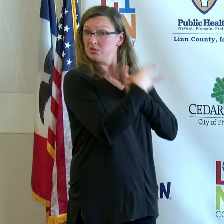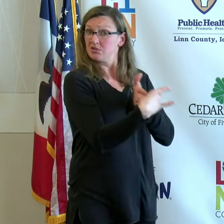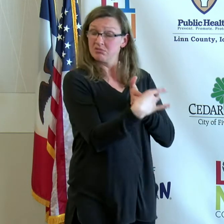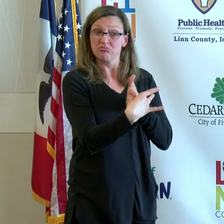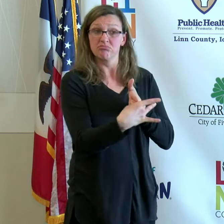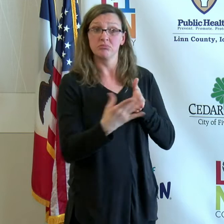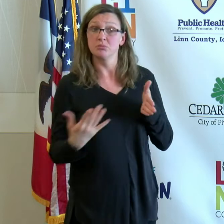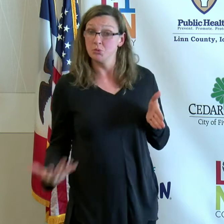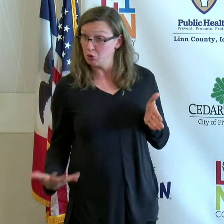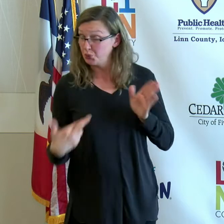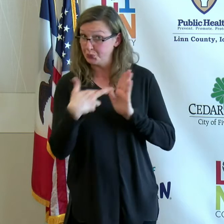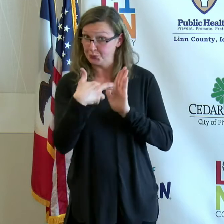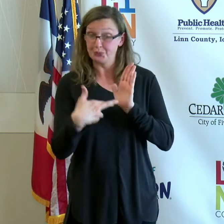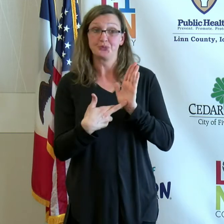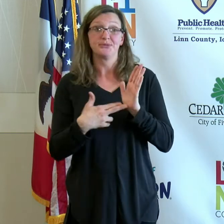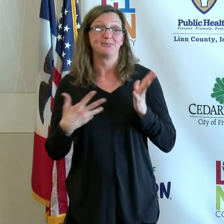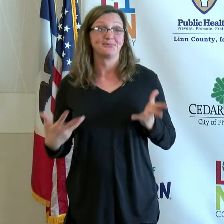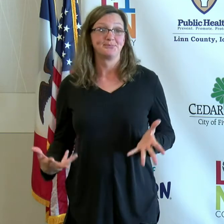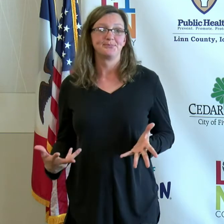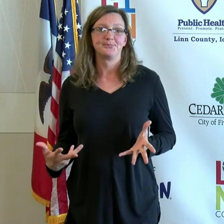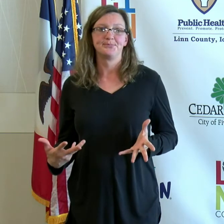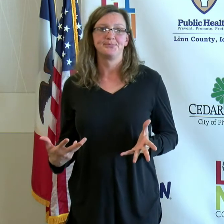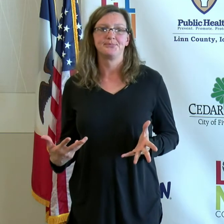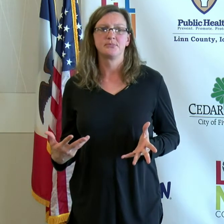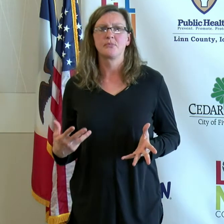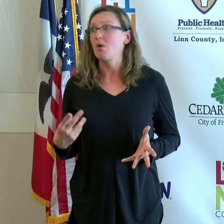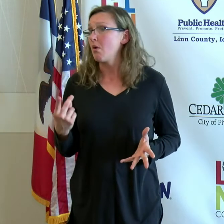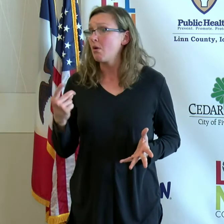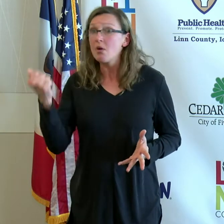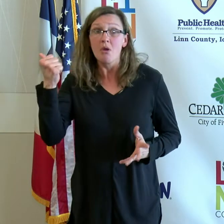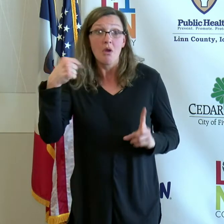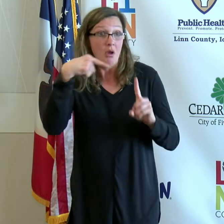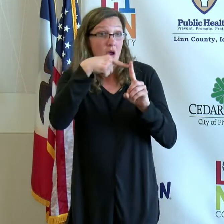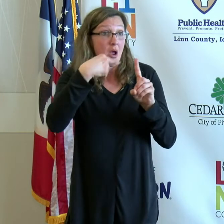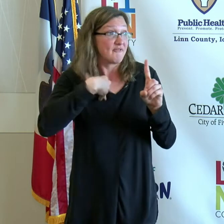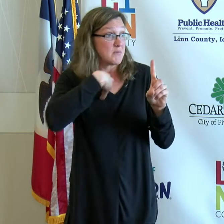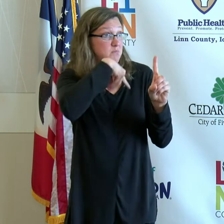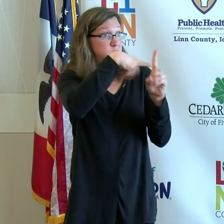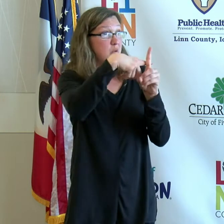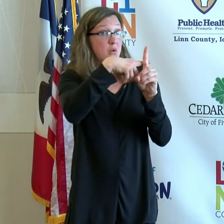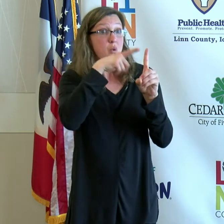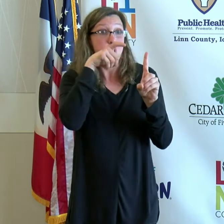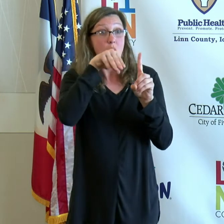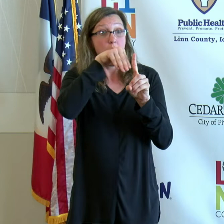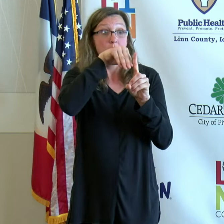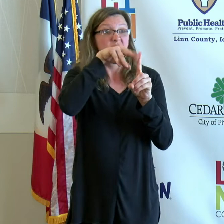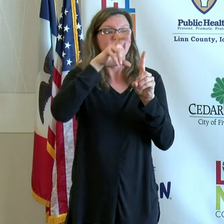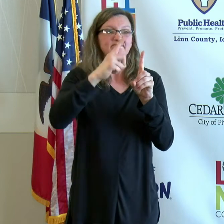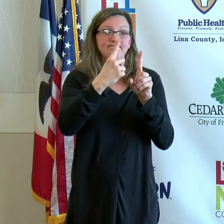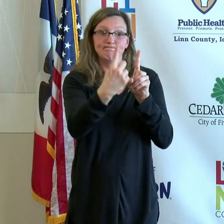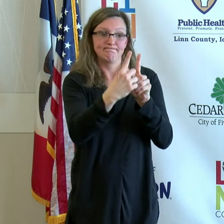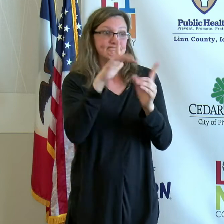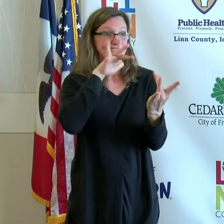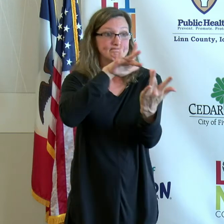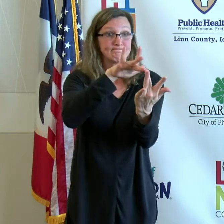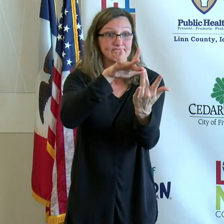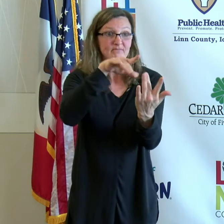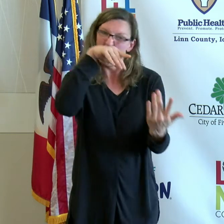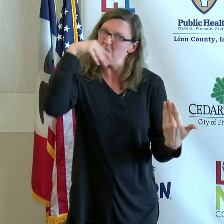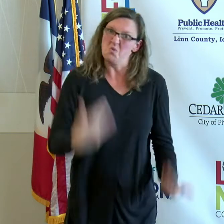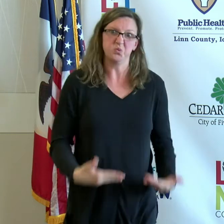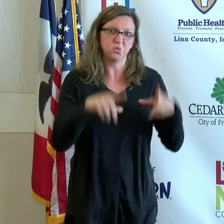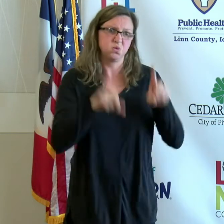you're only going to be tested if you are showing symptoms. So anyone that may have been exposed anywhere, be that